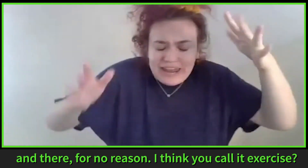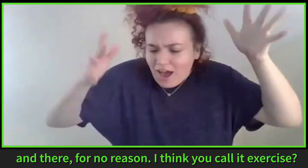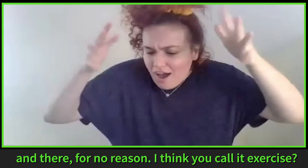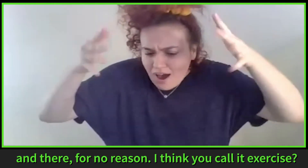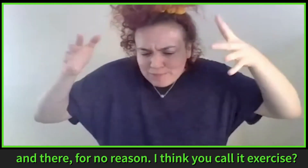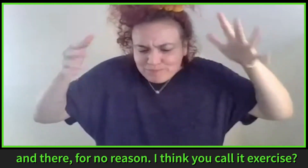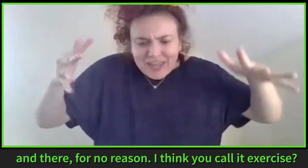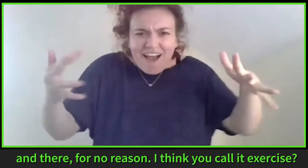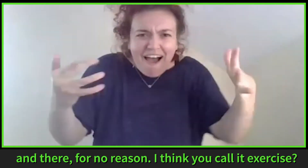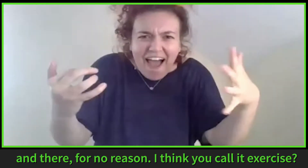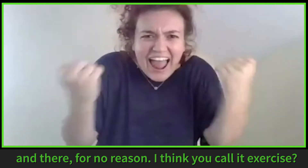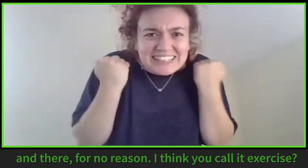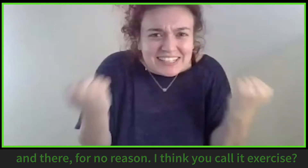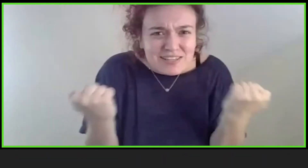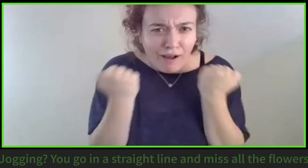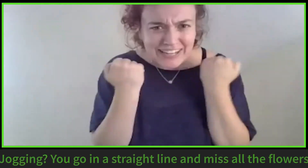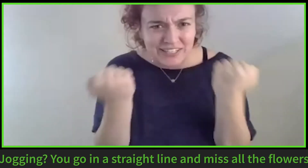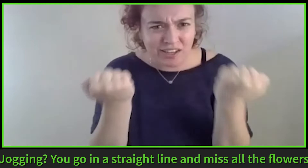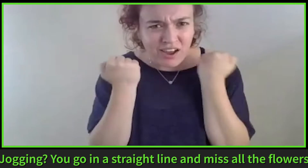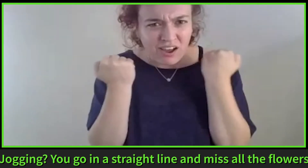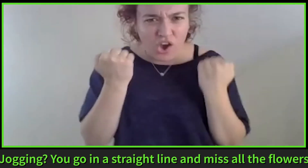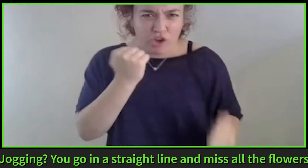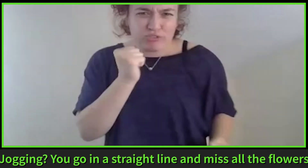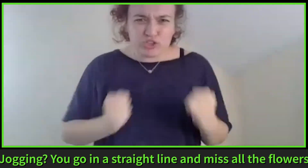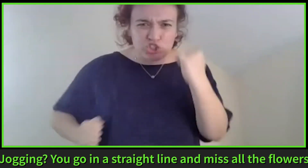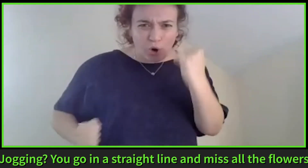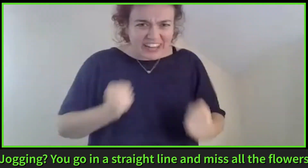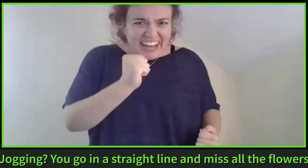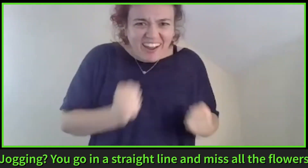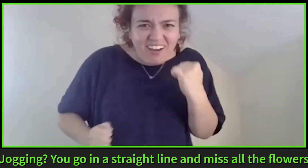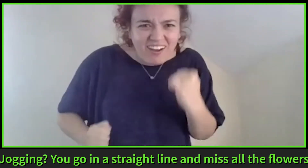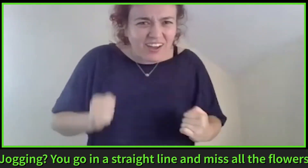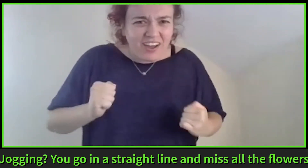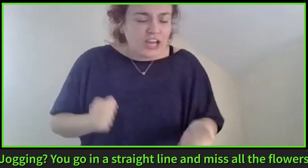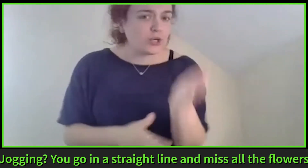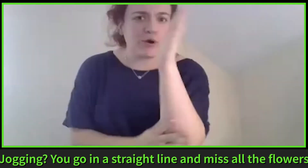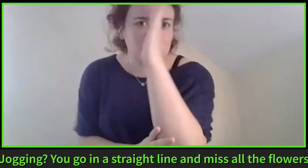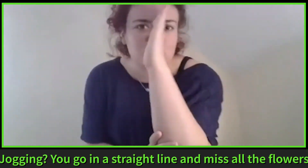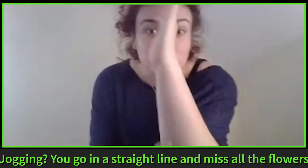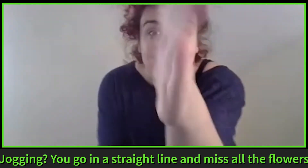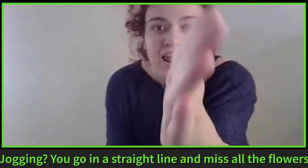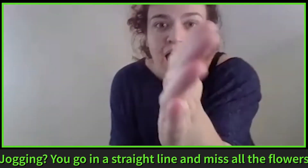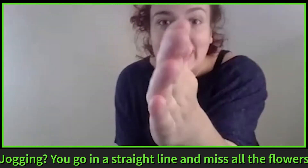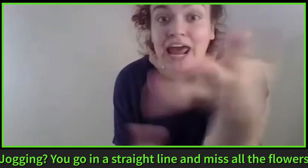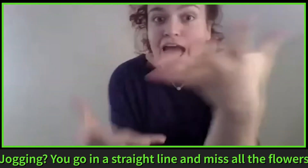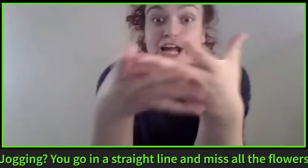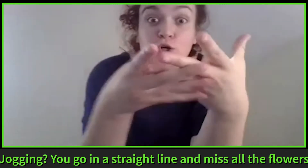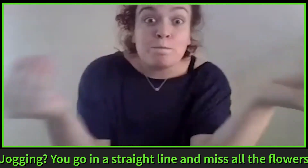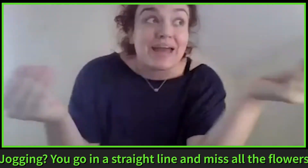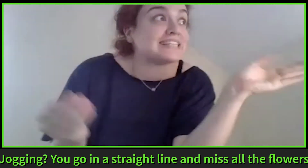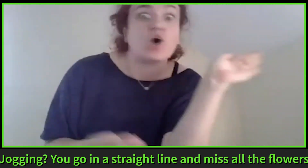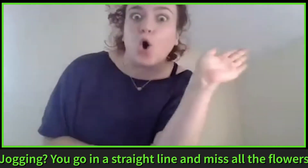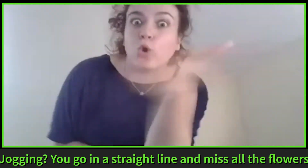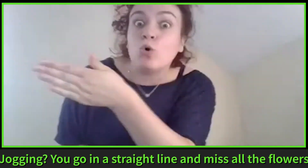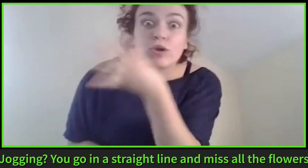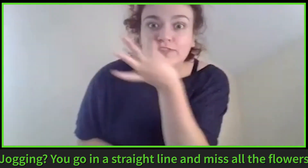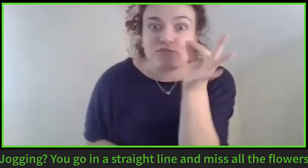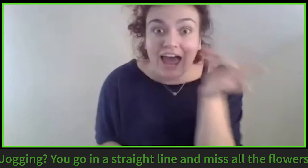it exercise? Jogging? You go in a straight line and you miss all of the